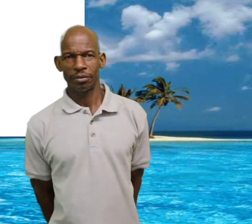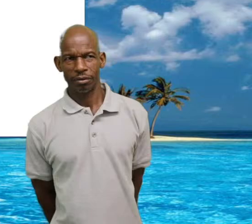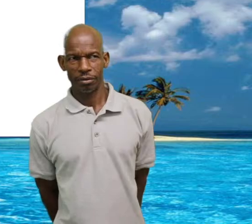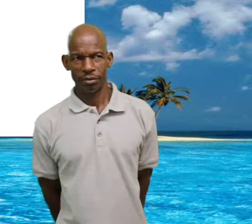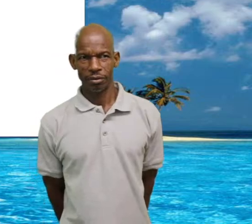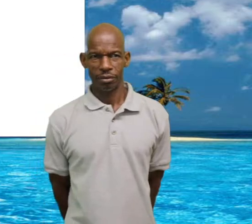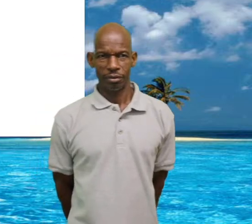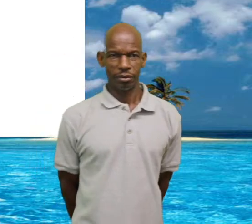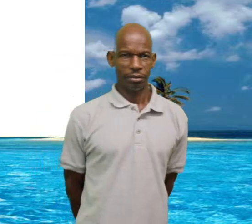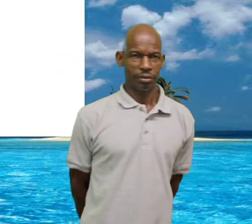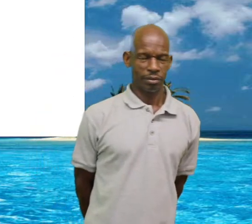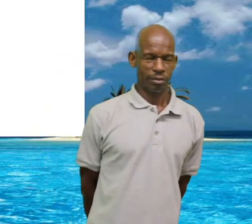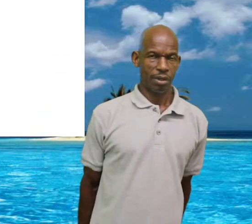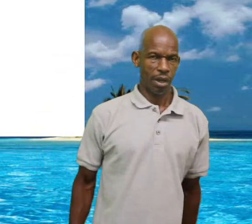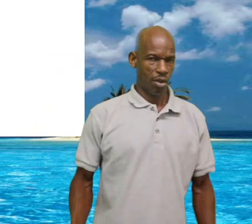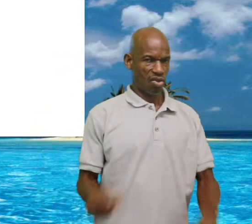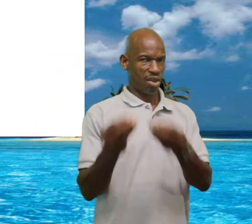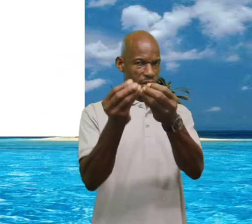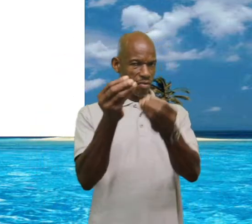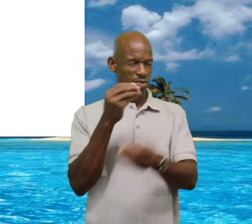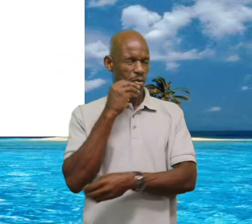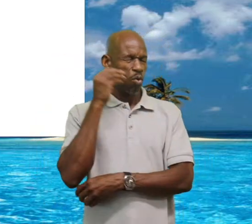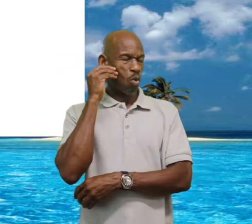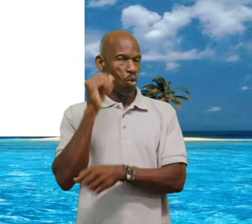Let's do some home lesson.